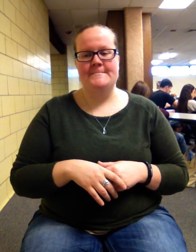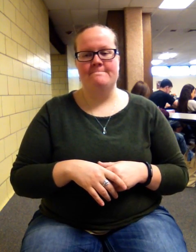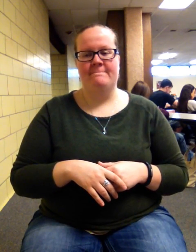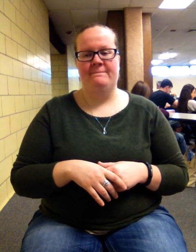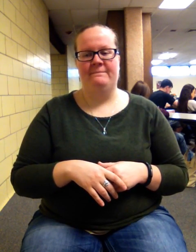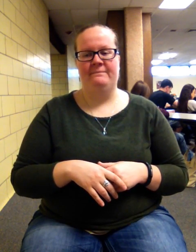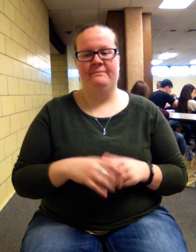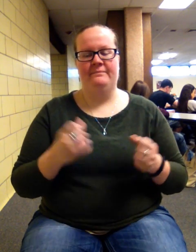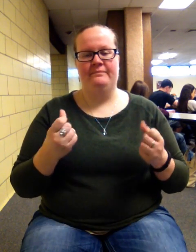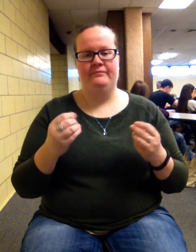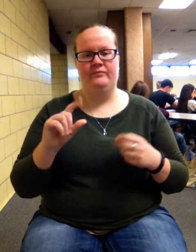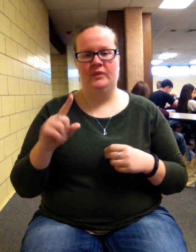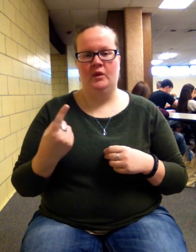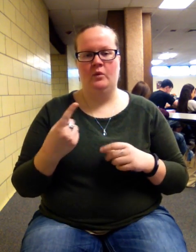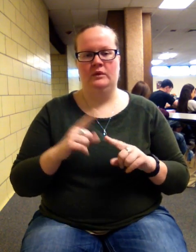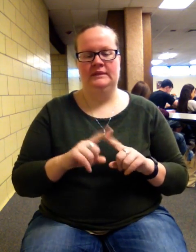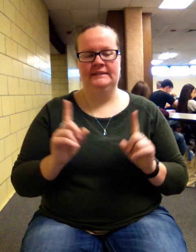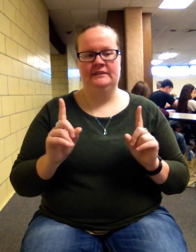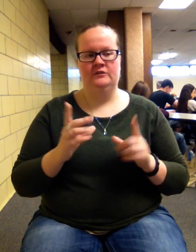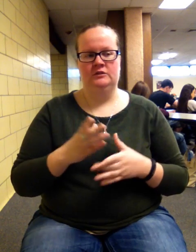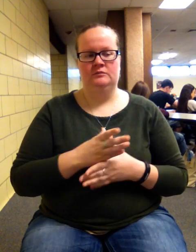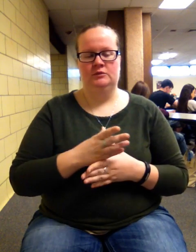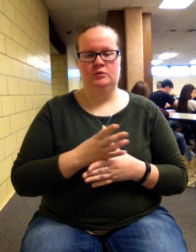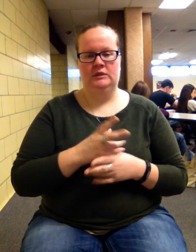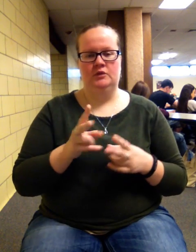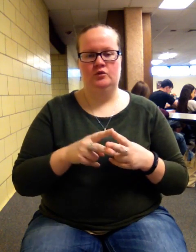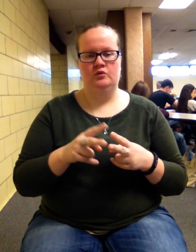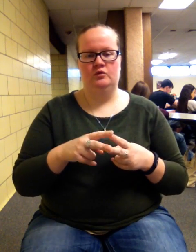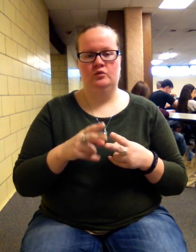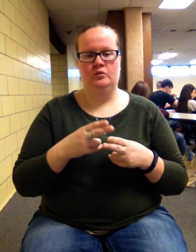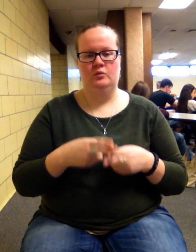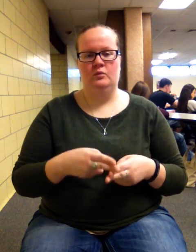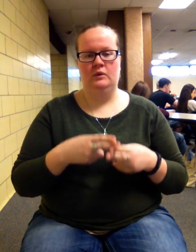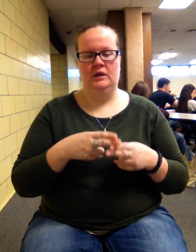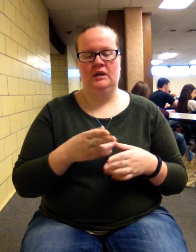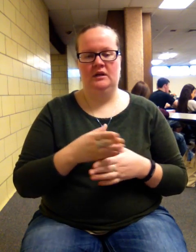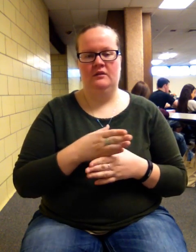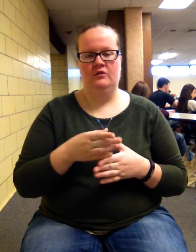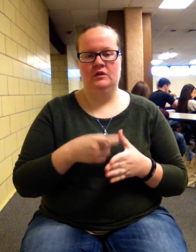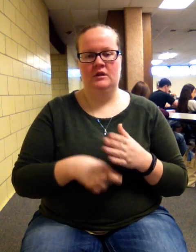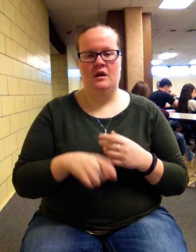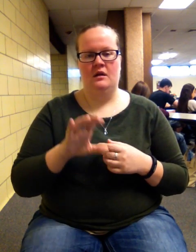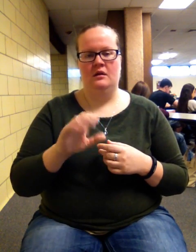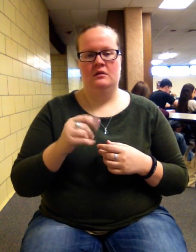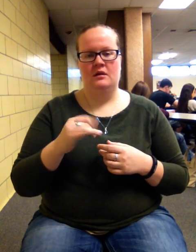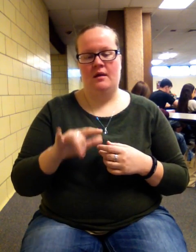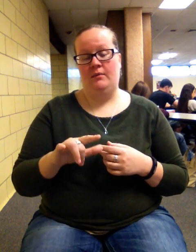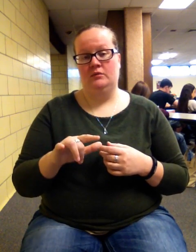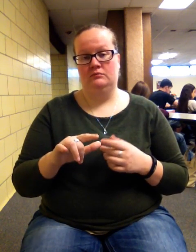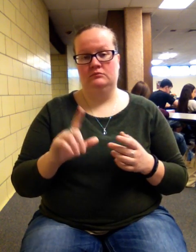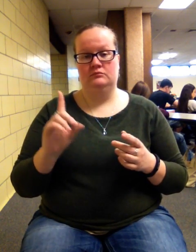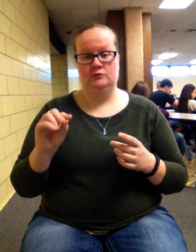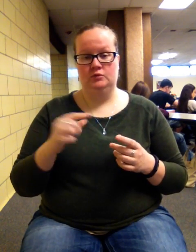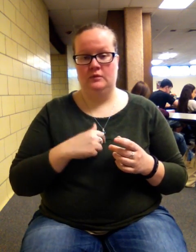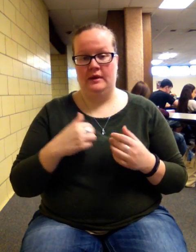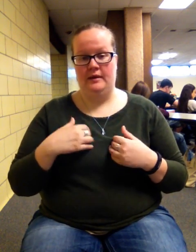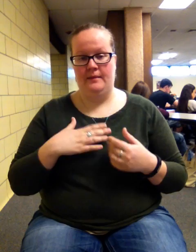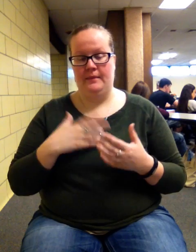So the only difference between the two weighted average cost of capital is, do I have my current shareholders, am I